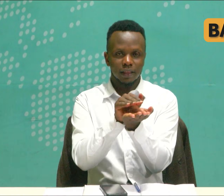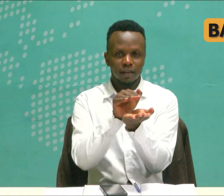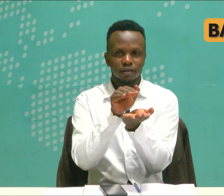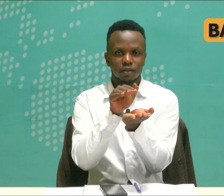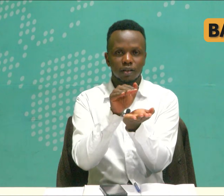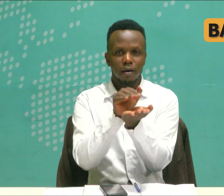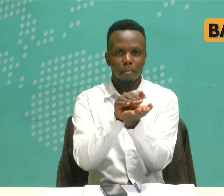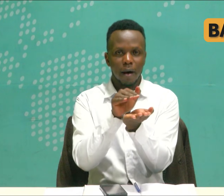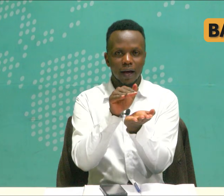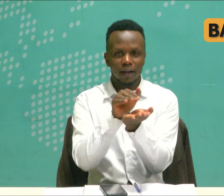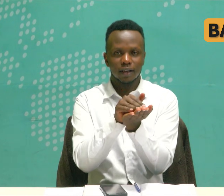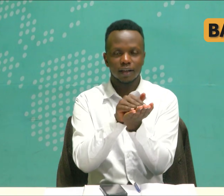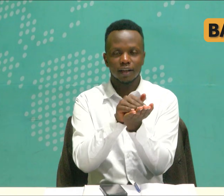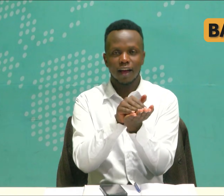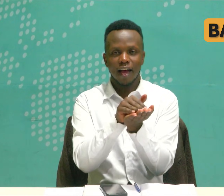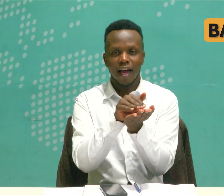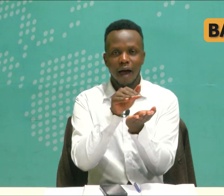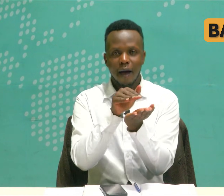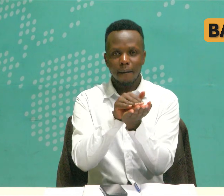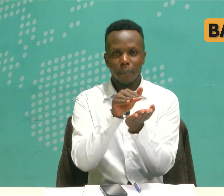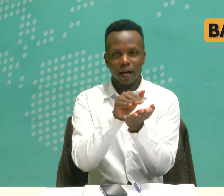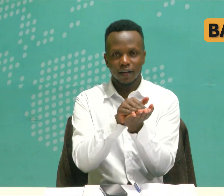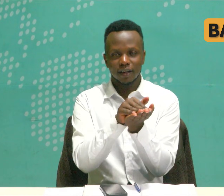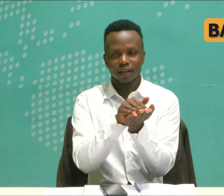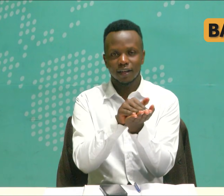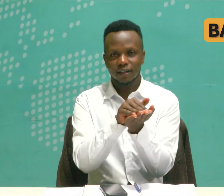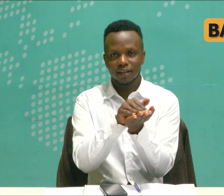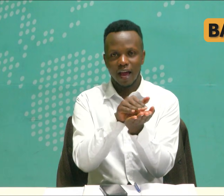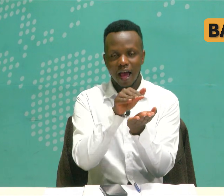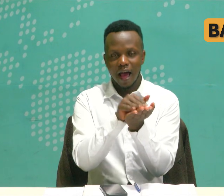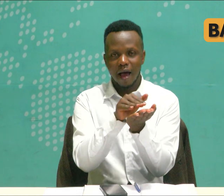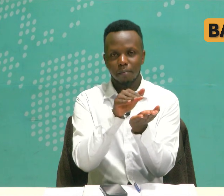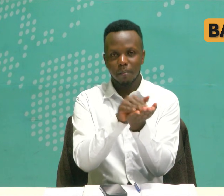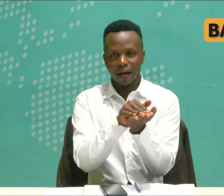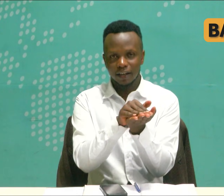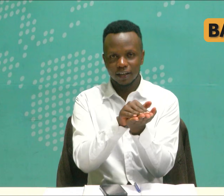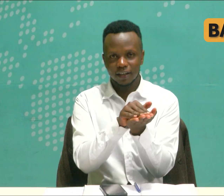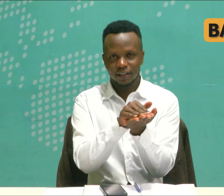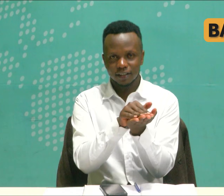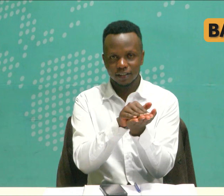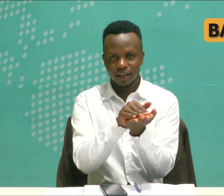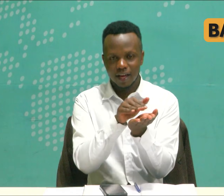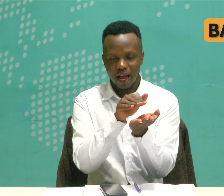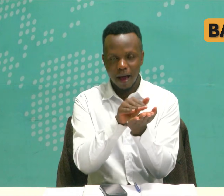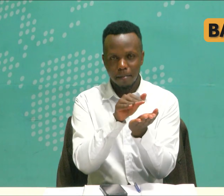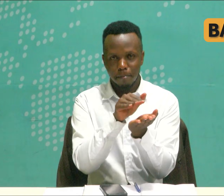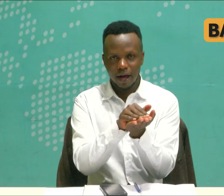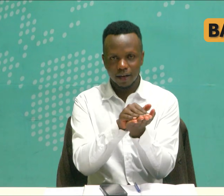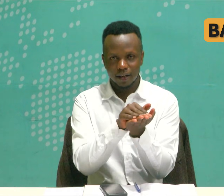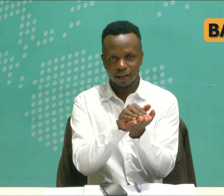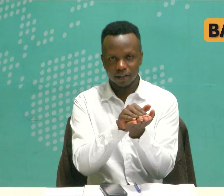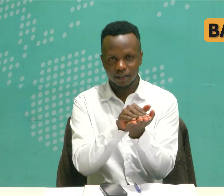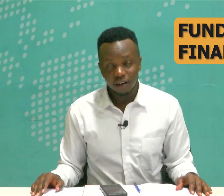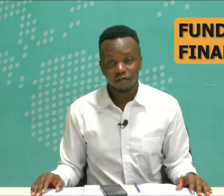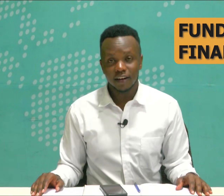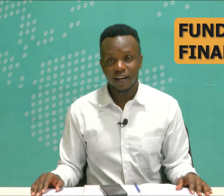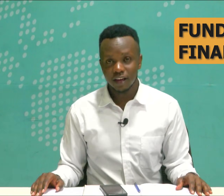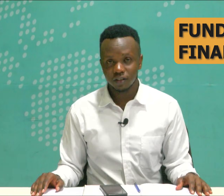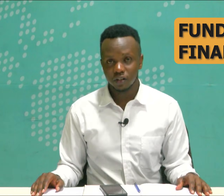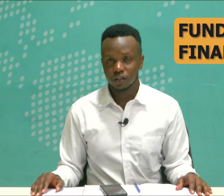this, bank, bank, bank, bank. Finance stroke